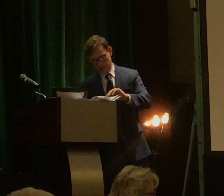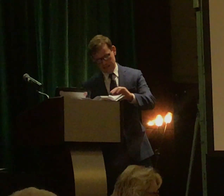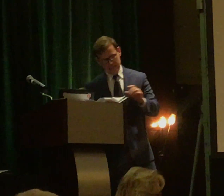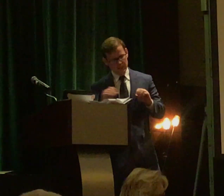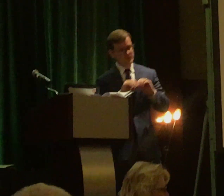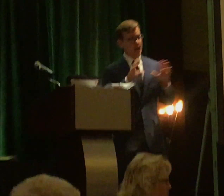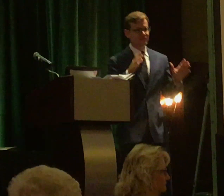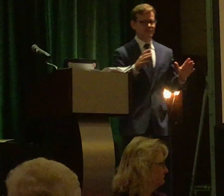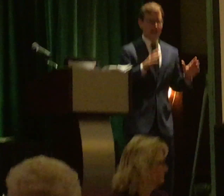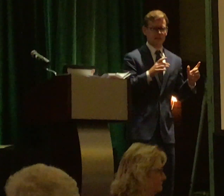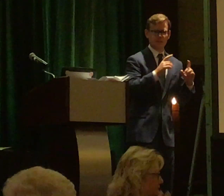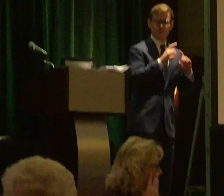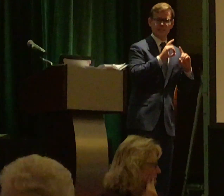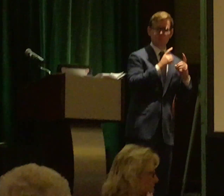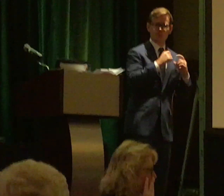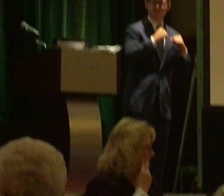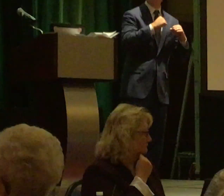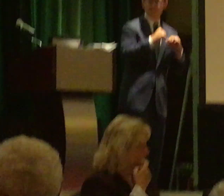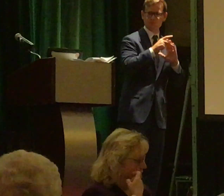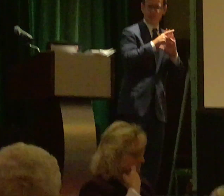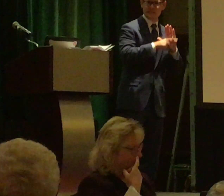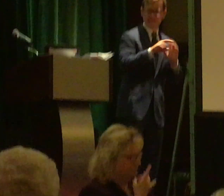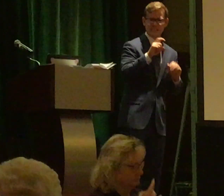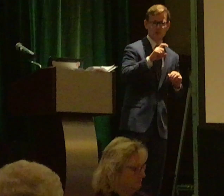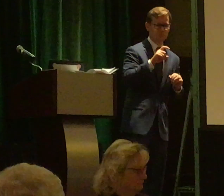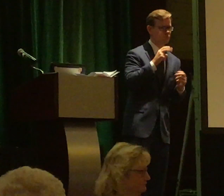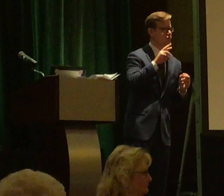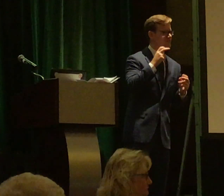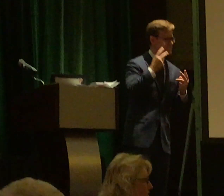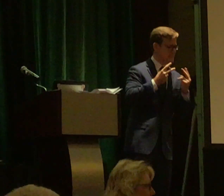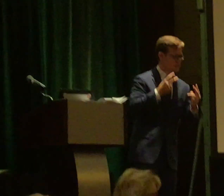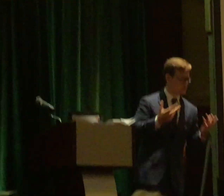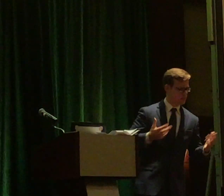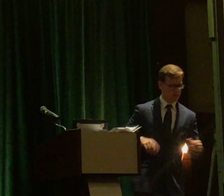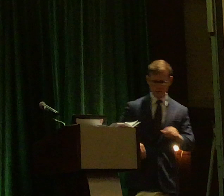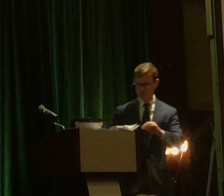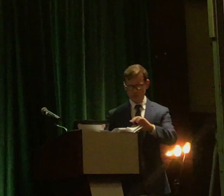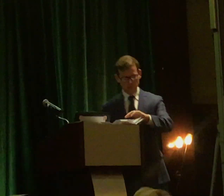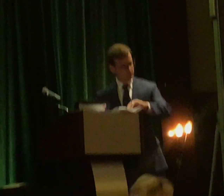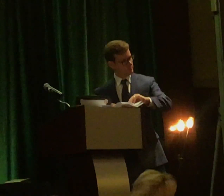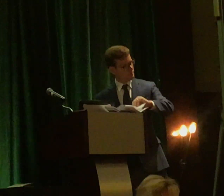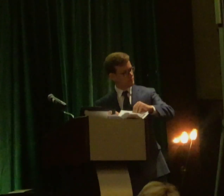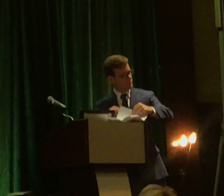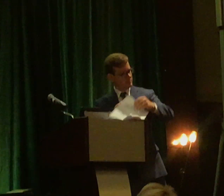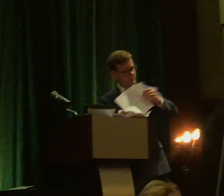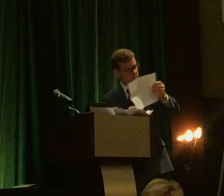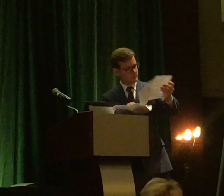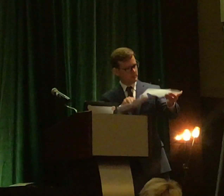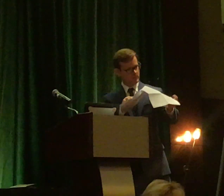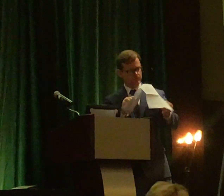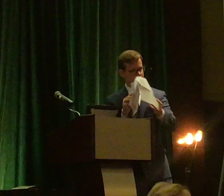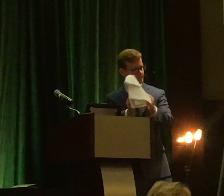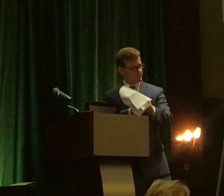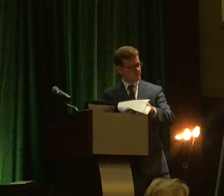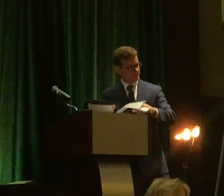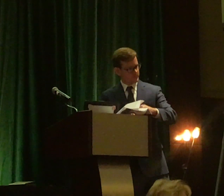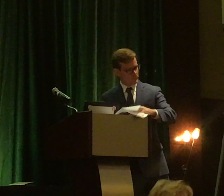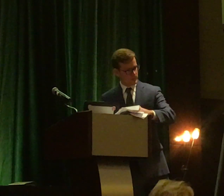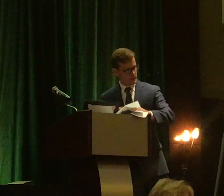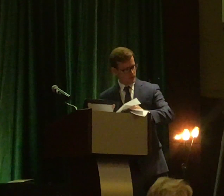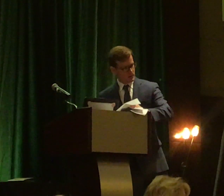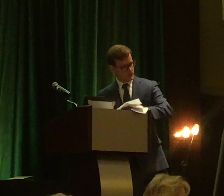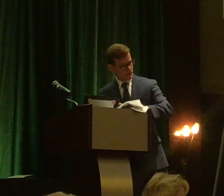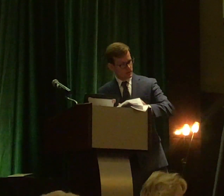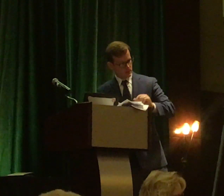talk about my experience over the last 8 years with trying to address this issue with Congress and the Department